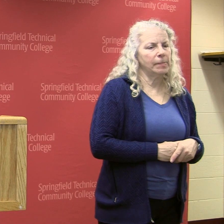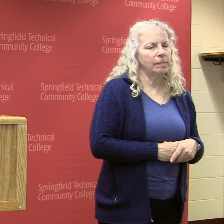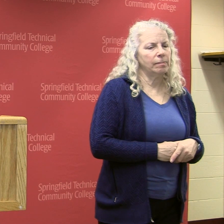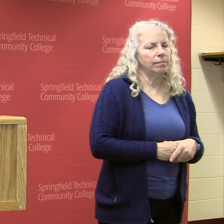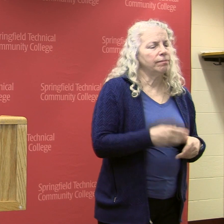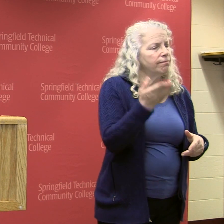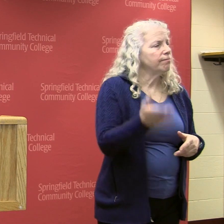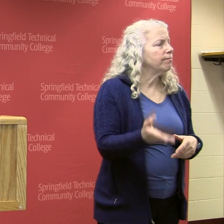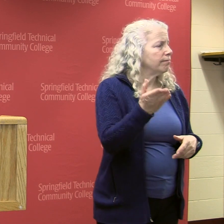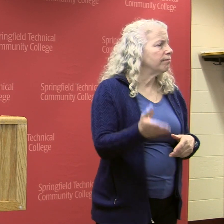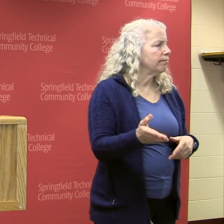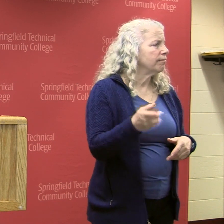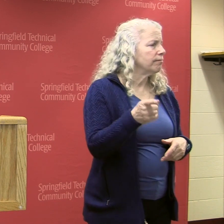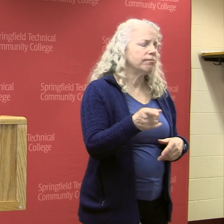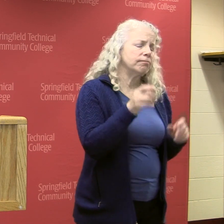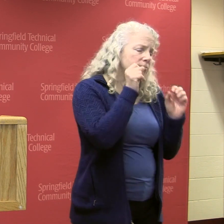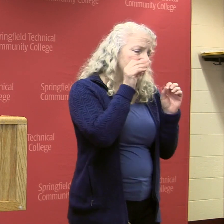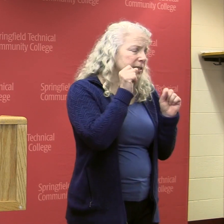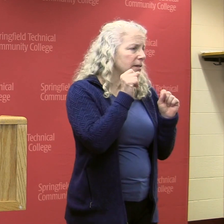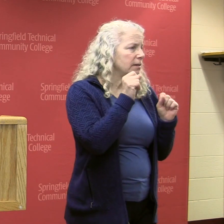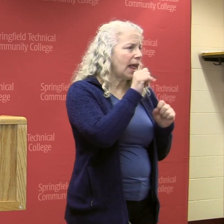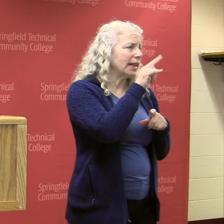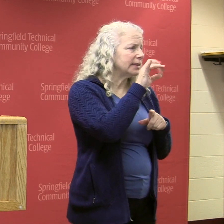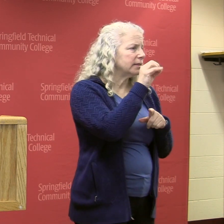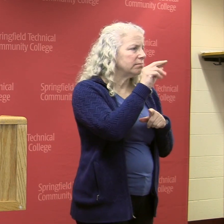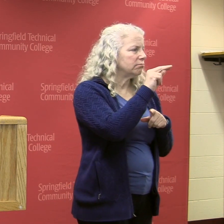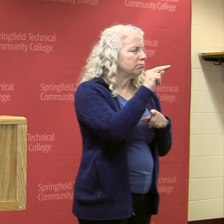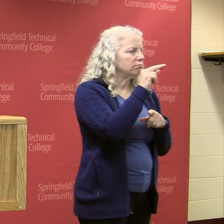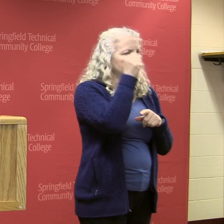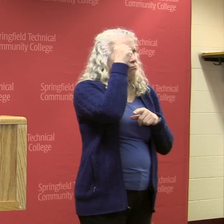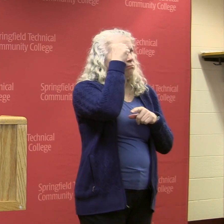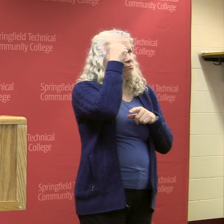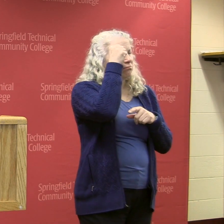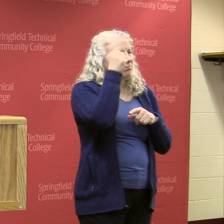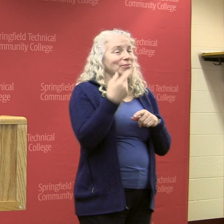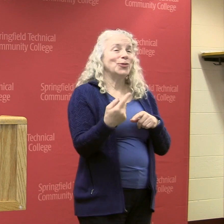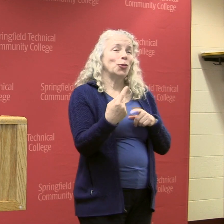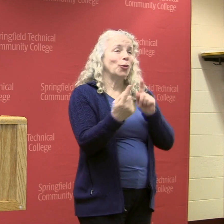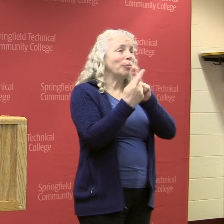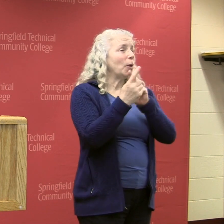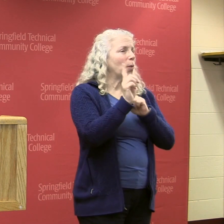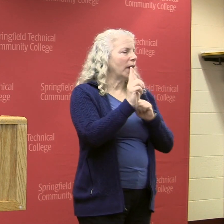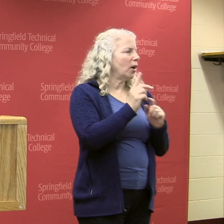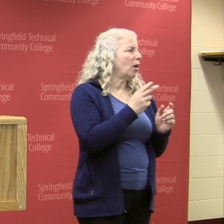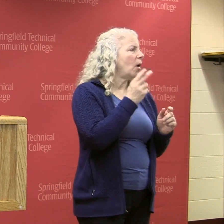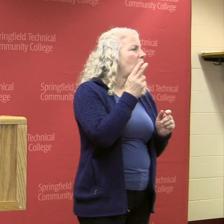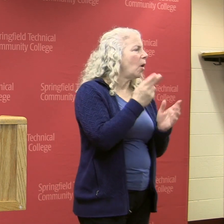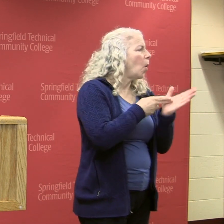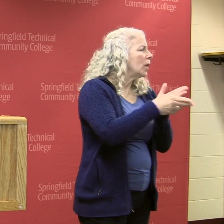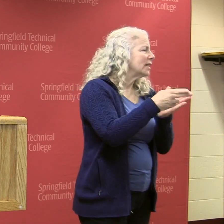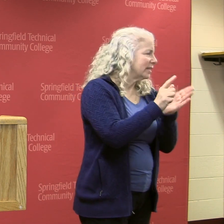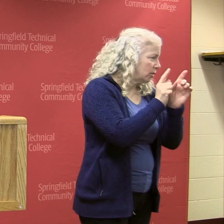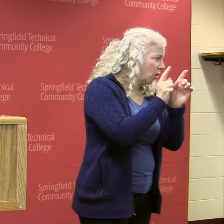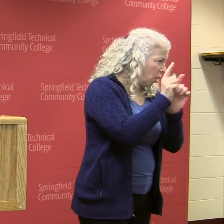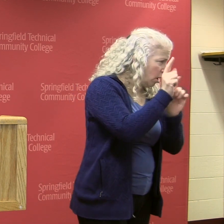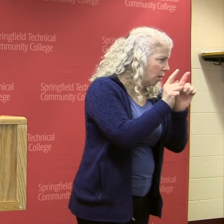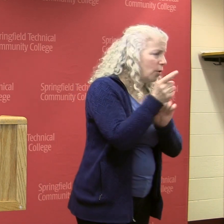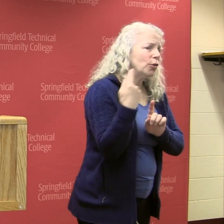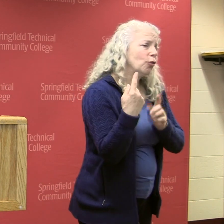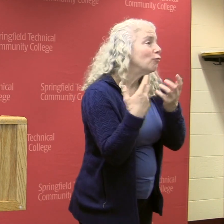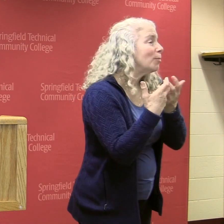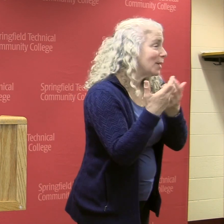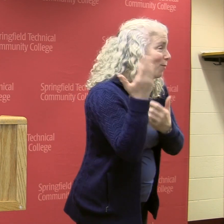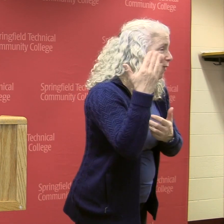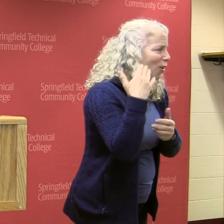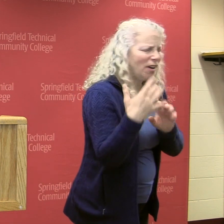Good roommate, and she was an amazing person. I always remember I met her at Holy Star. We were roommates. I created a bond with